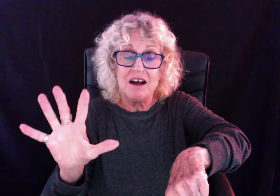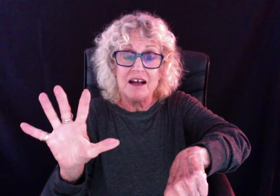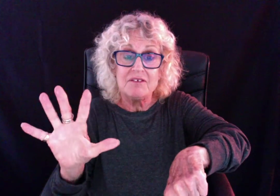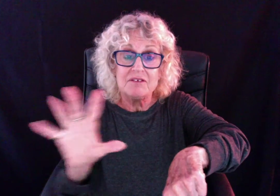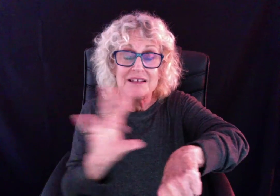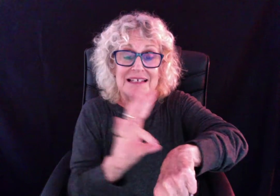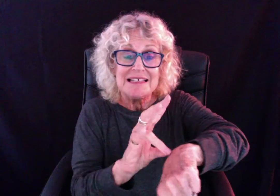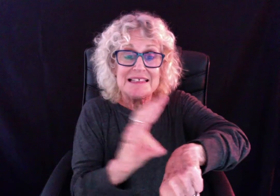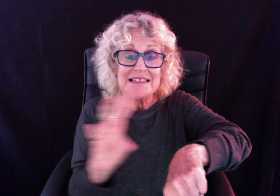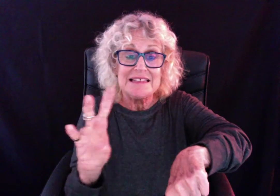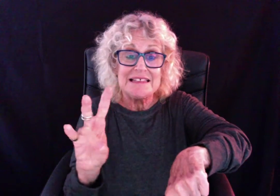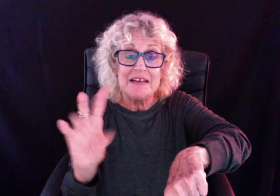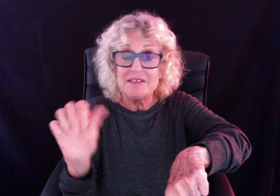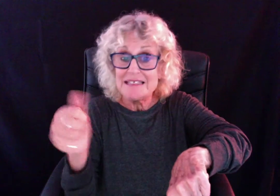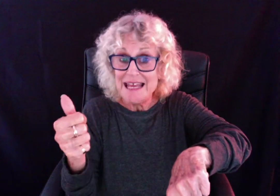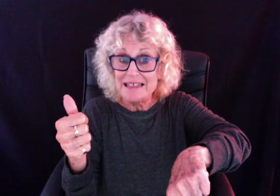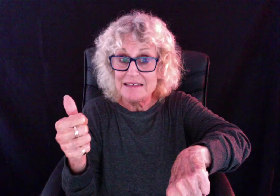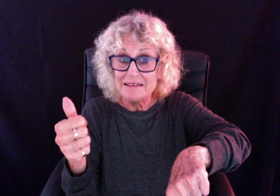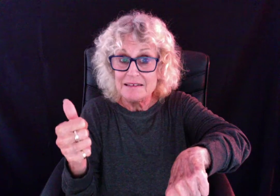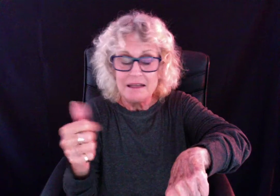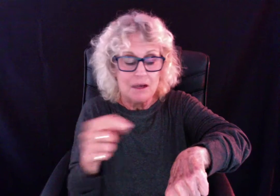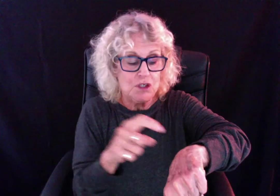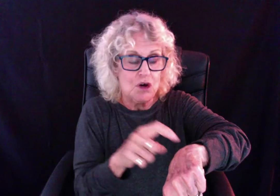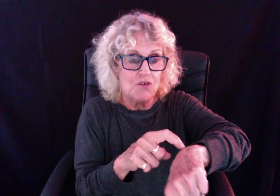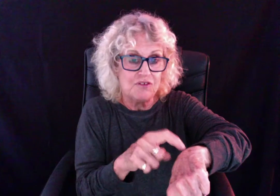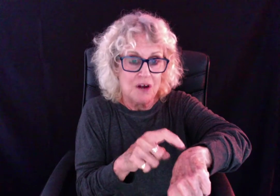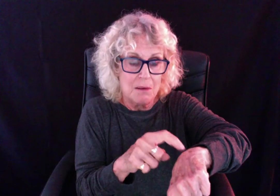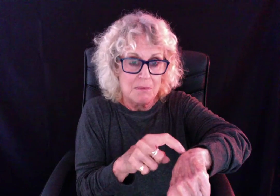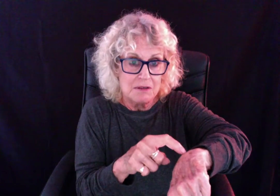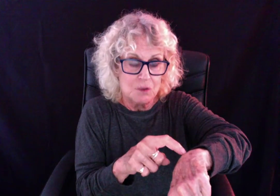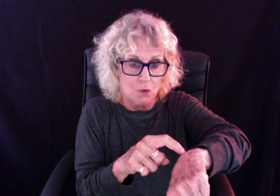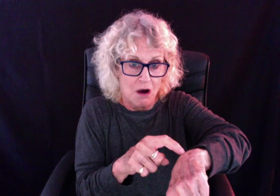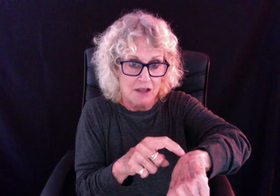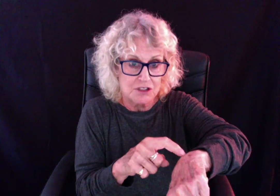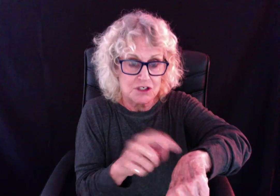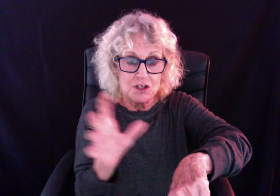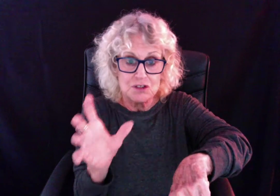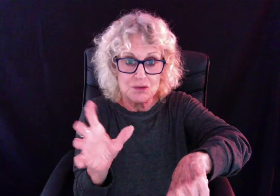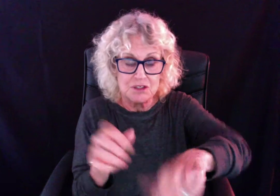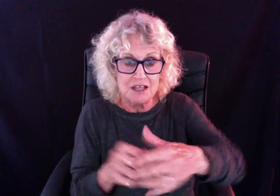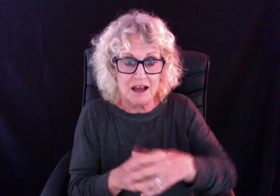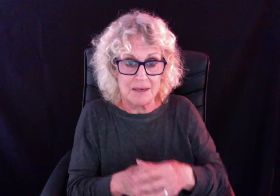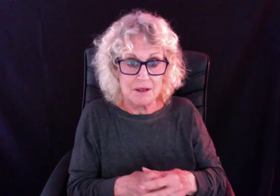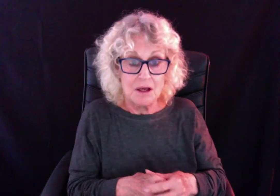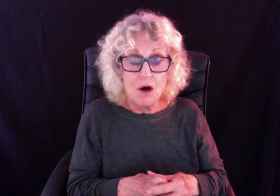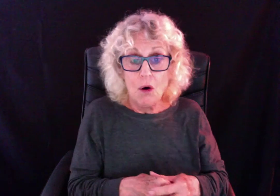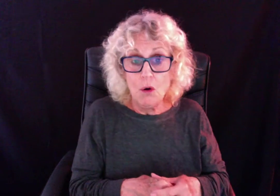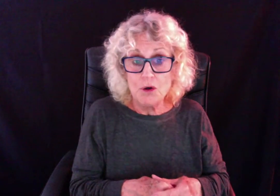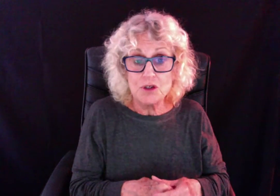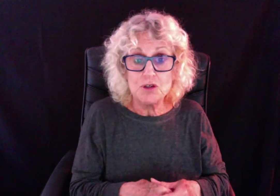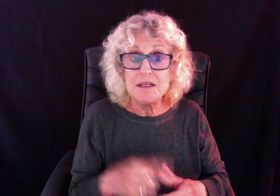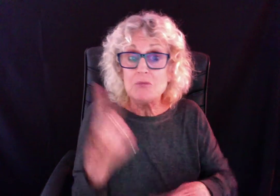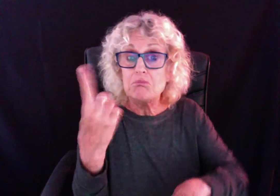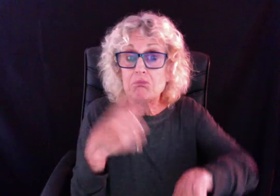4:45, 7:10. We go from the watch to the time. Or it could be